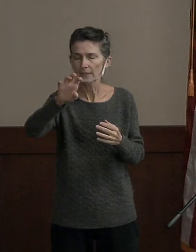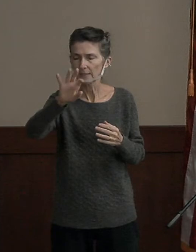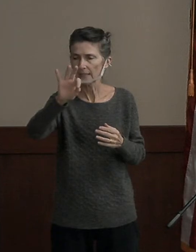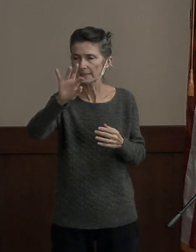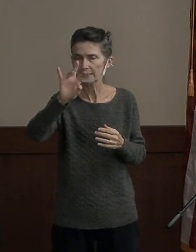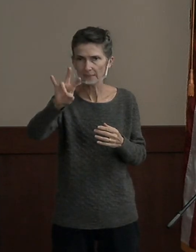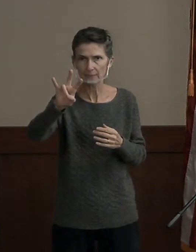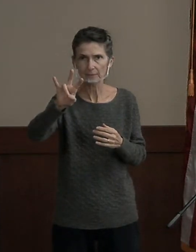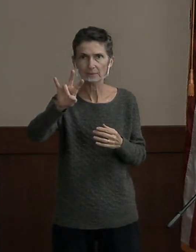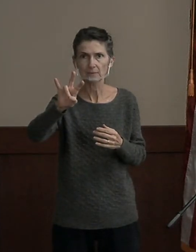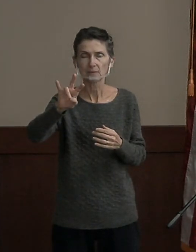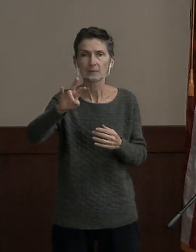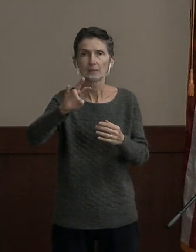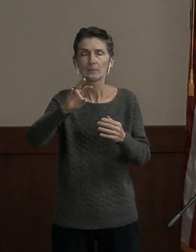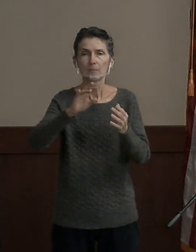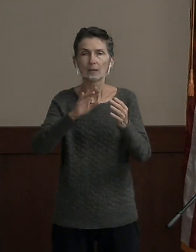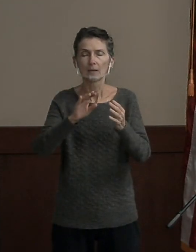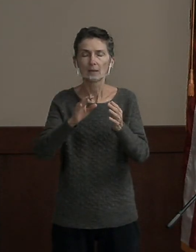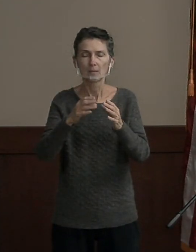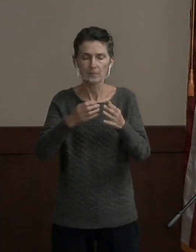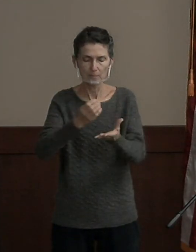3,497 bottles of hand sanitizer,